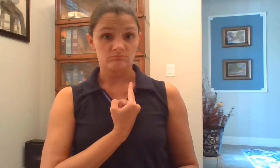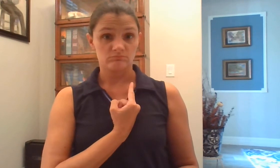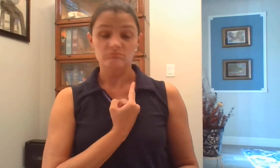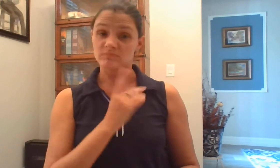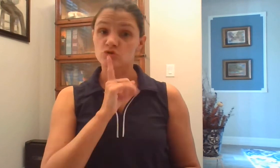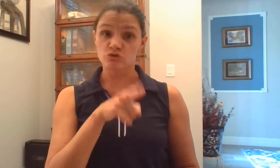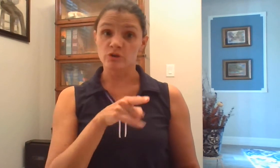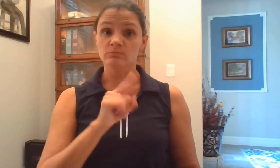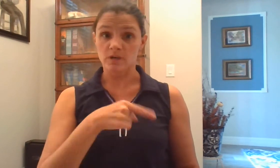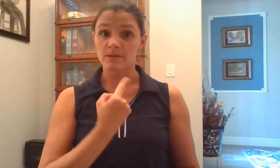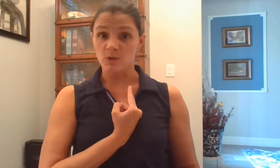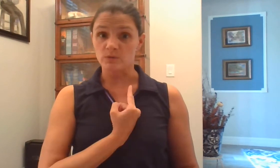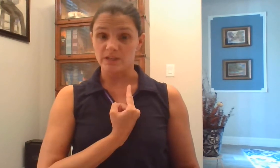it's true not only